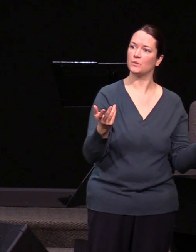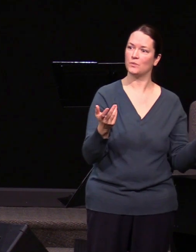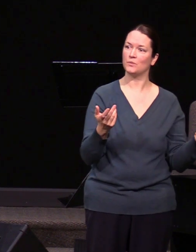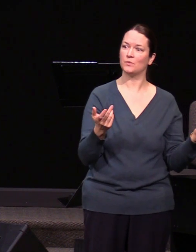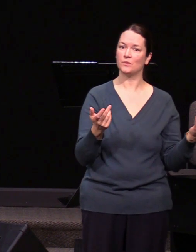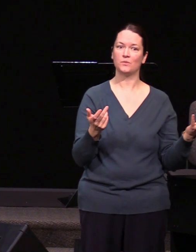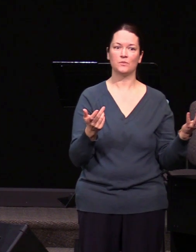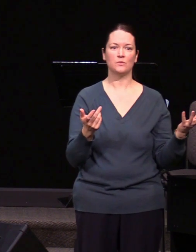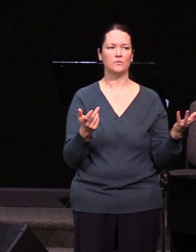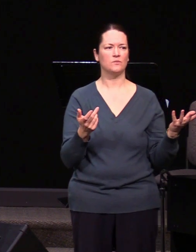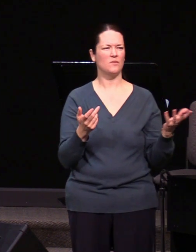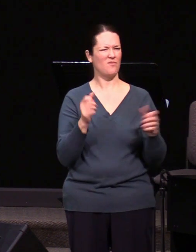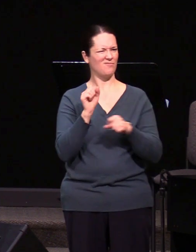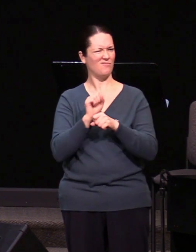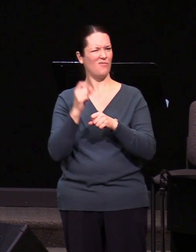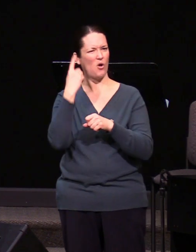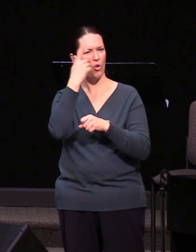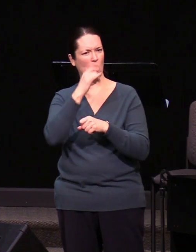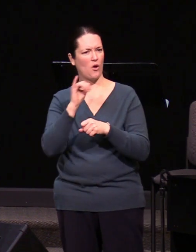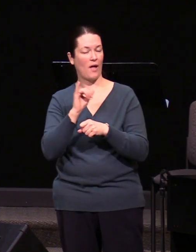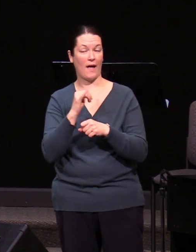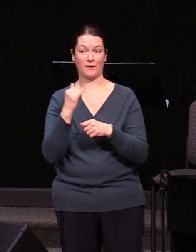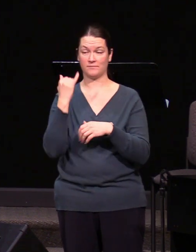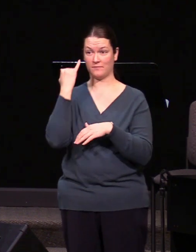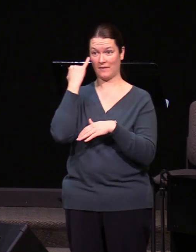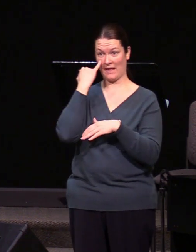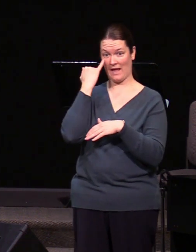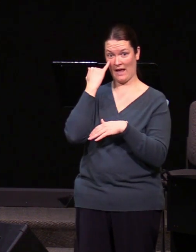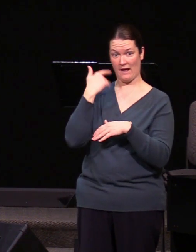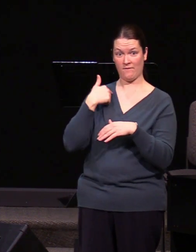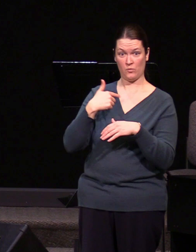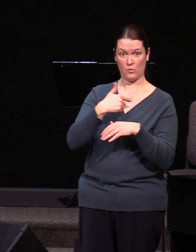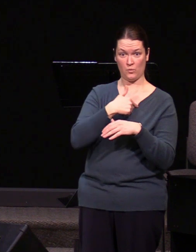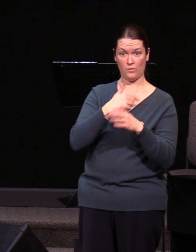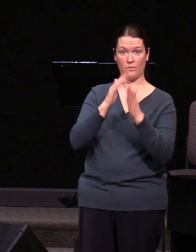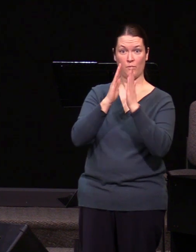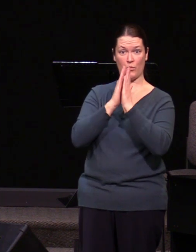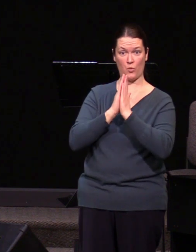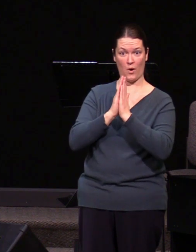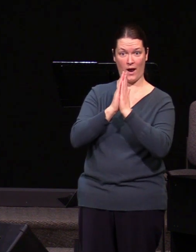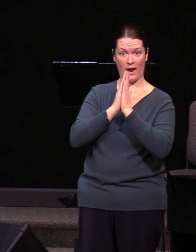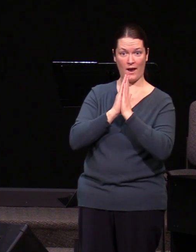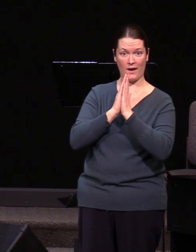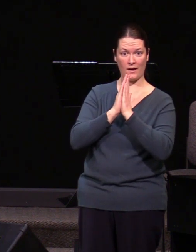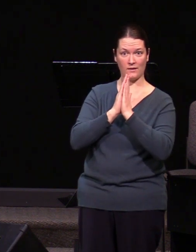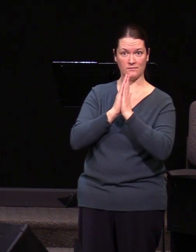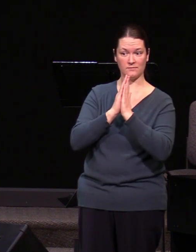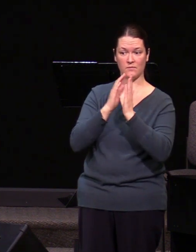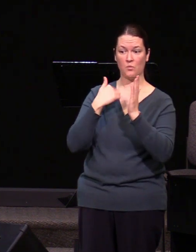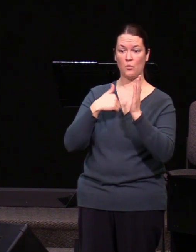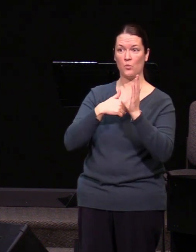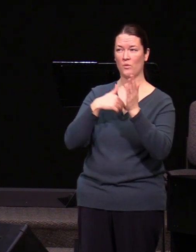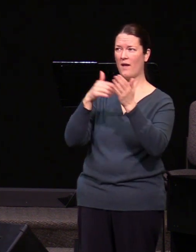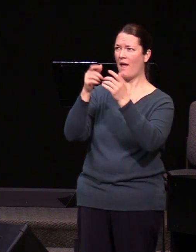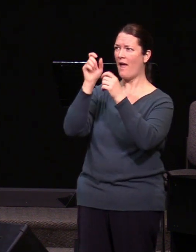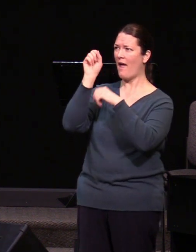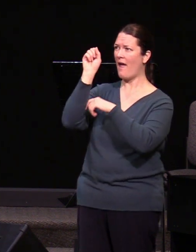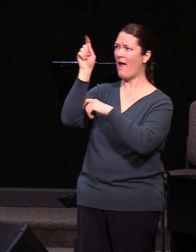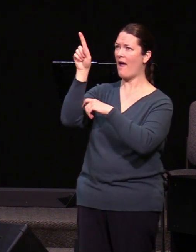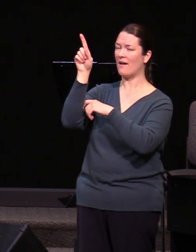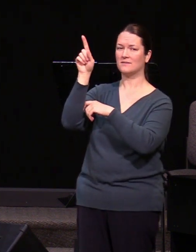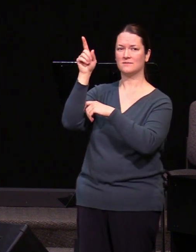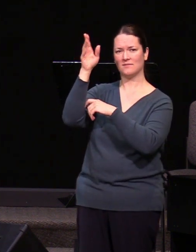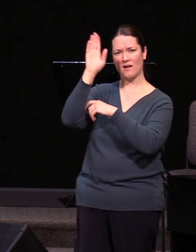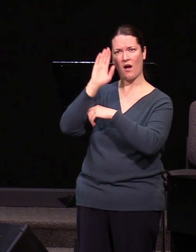What would it look like if when we pray, we ask God to reveal